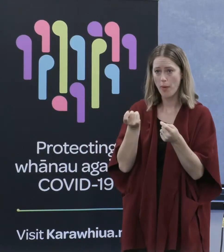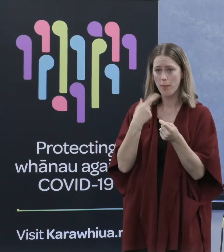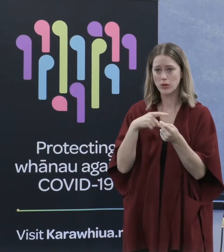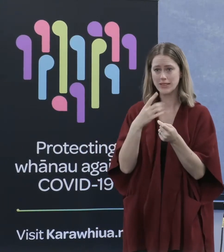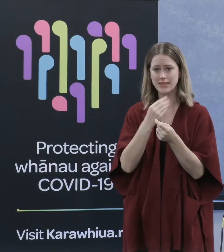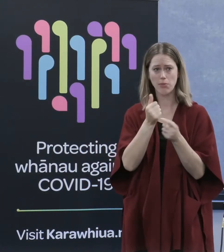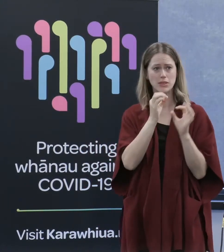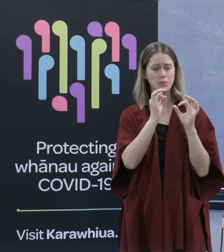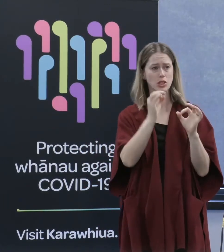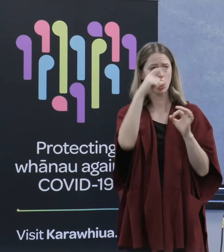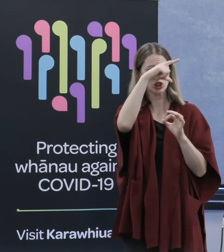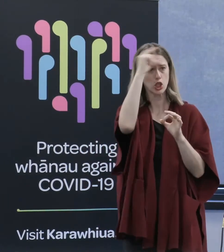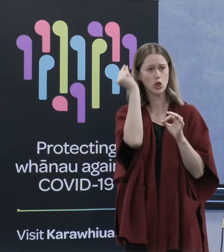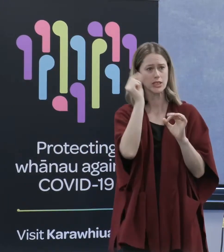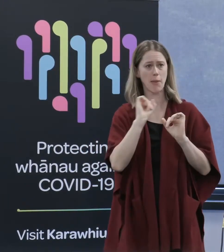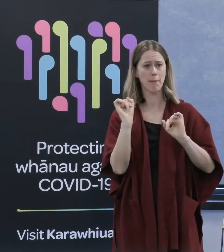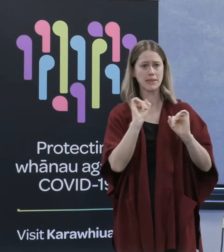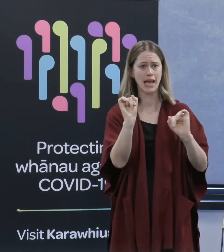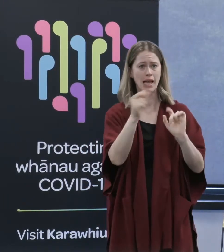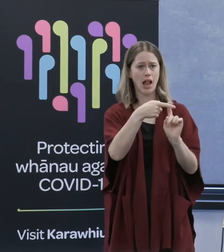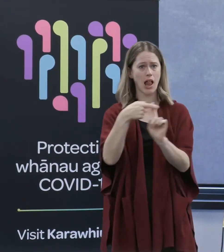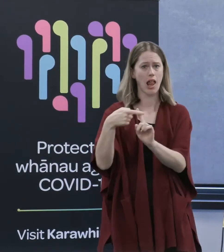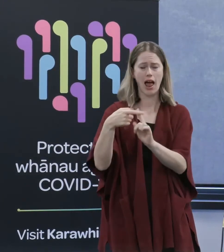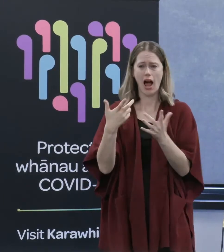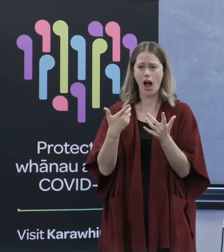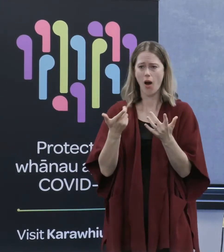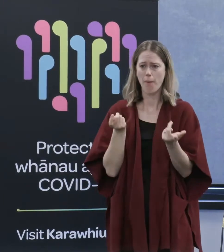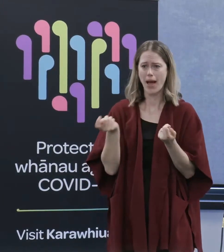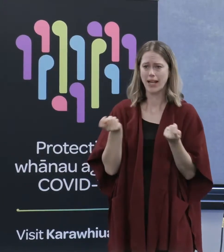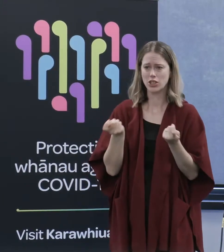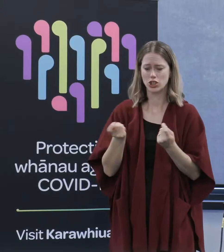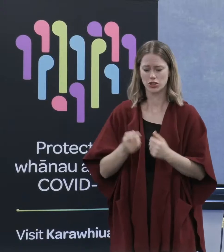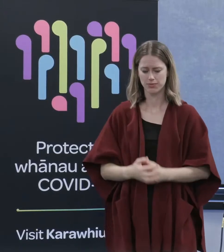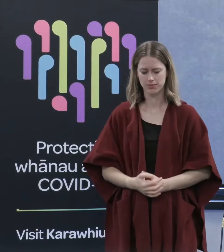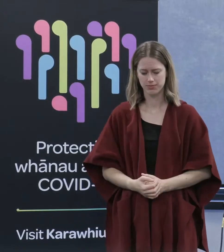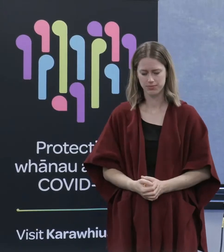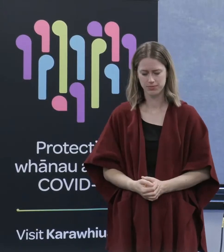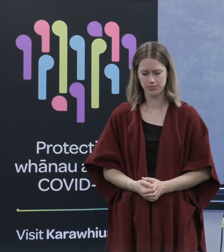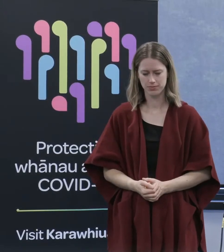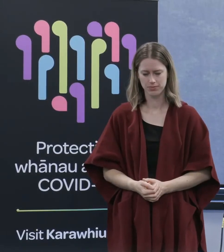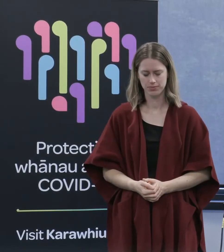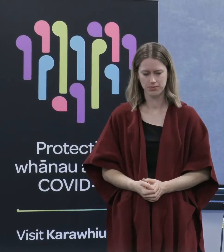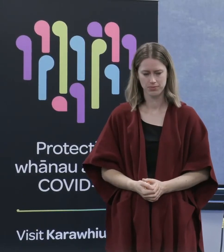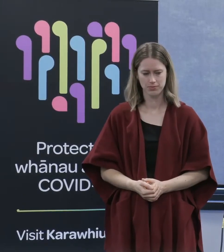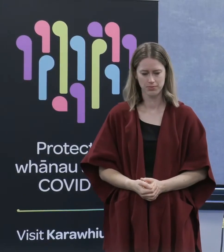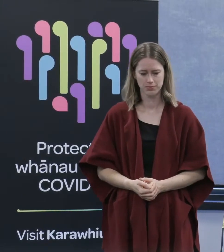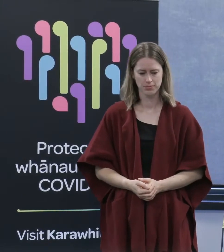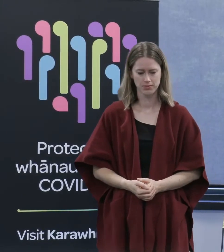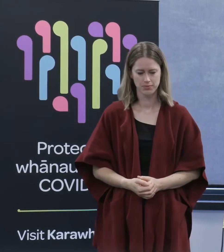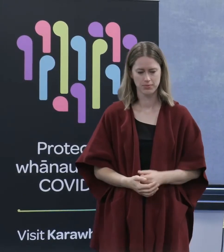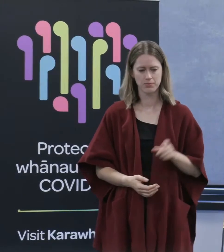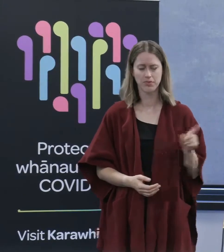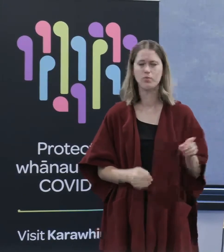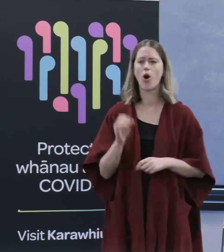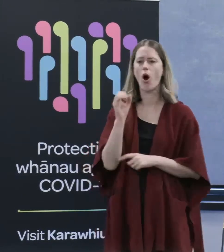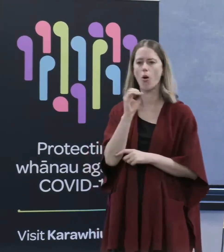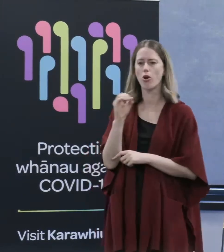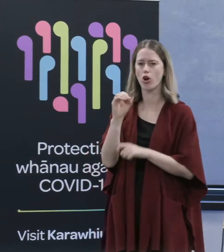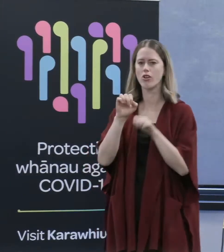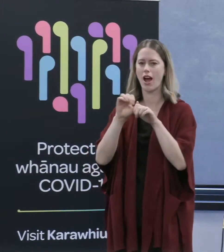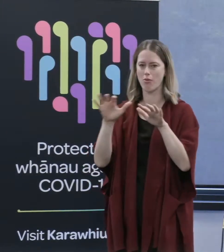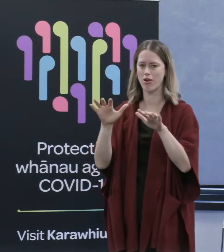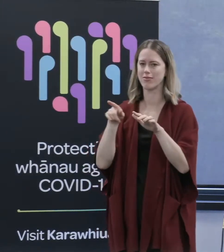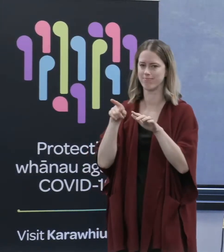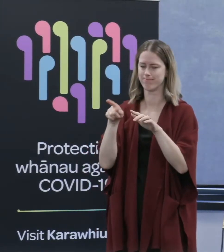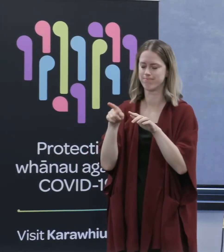they're needed on wards or other parts of the hospital? Well, we've obviously had some experience of this through the Omicron outbreak, and I